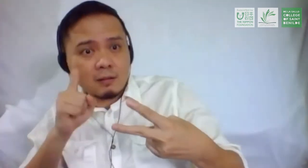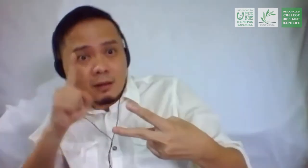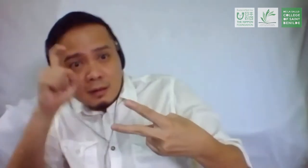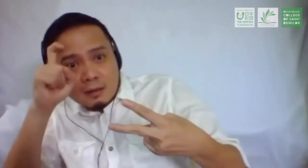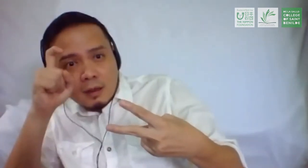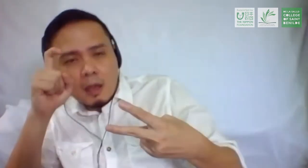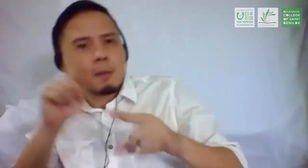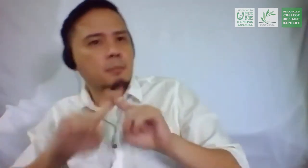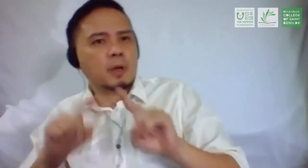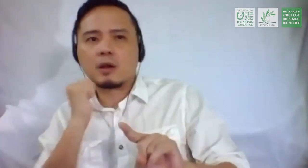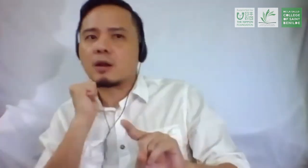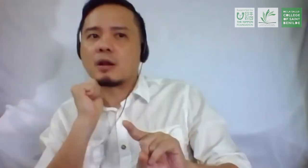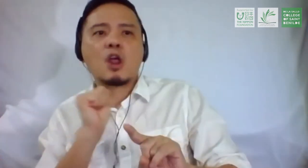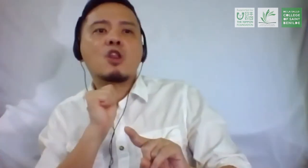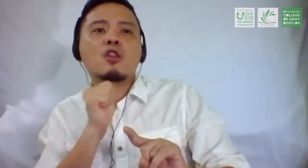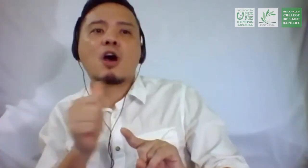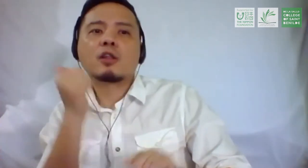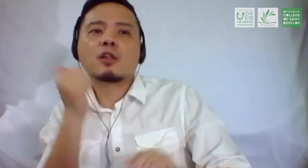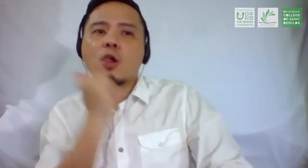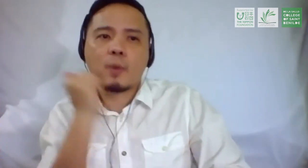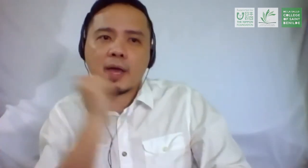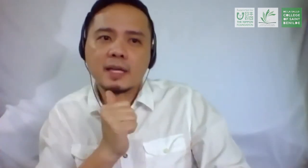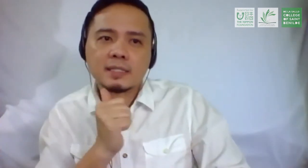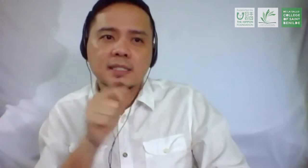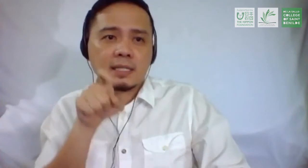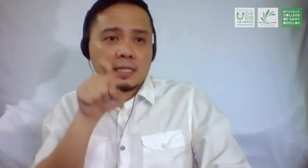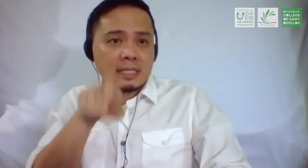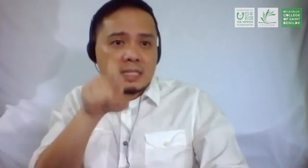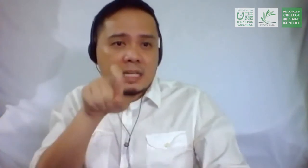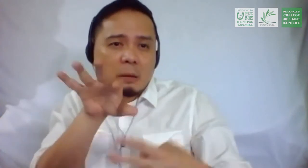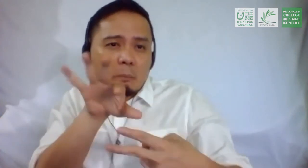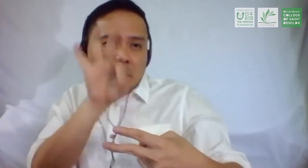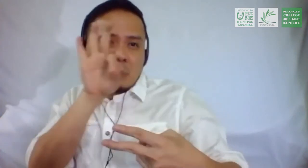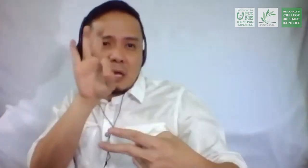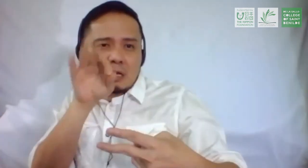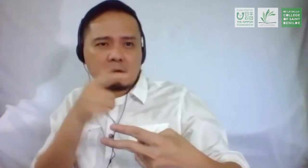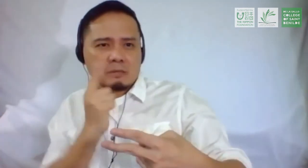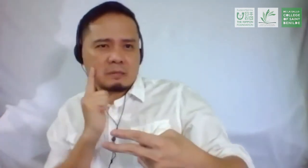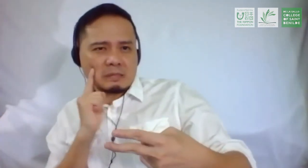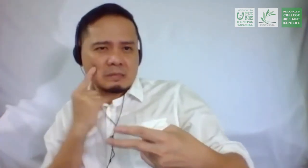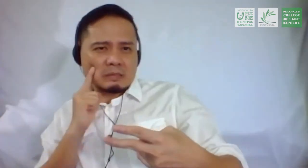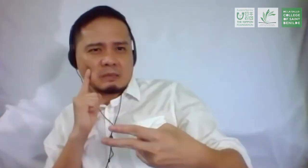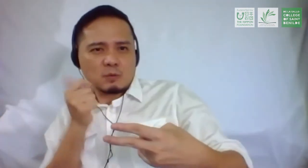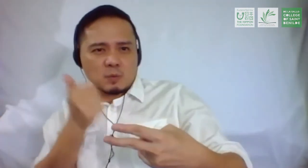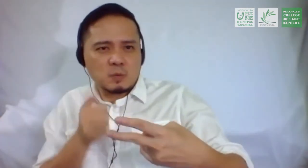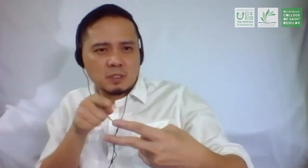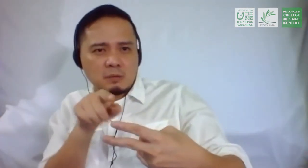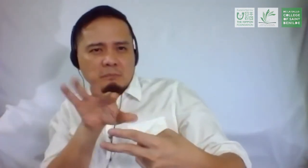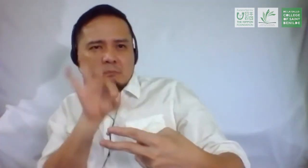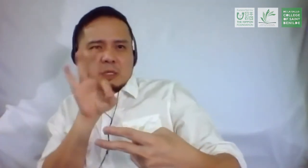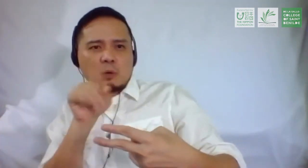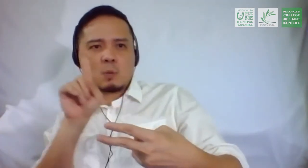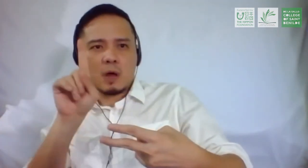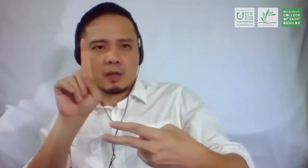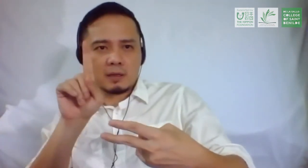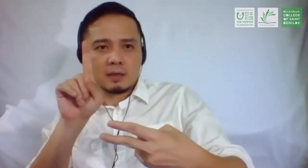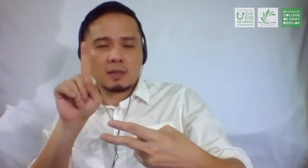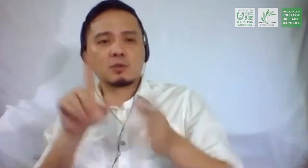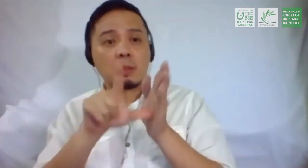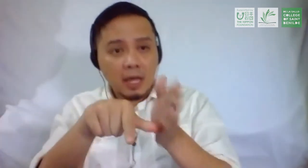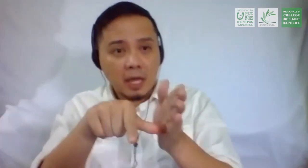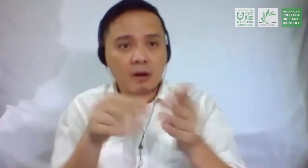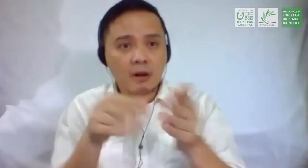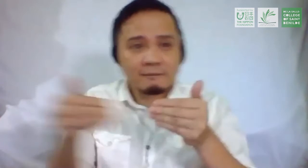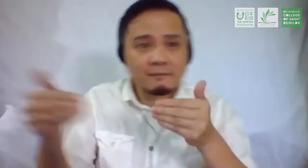or the other. And you have to wait until you learn more signing before you will know the difference. But we can do that